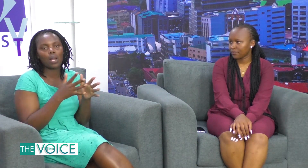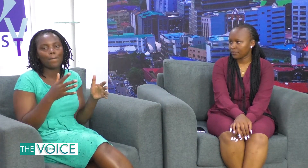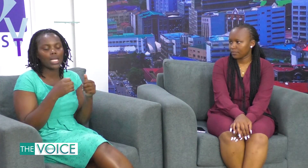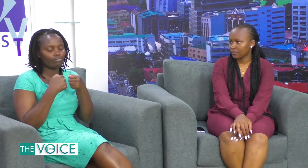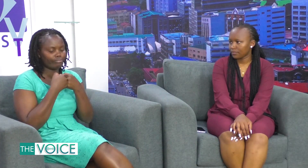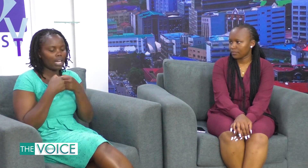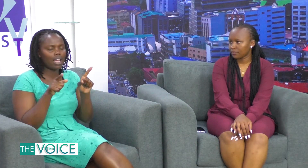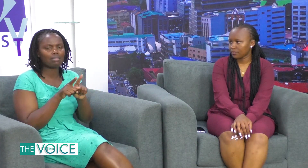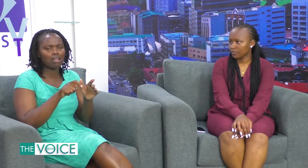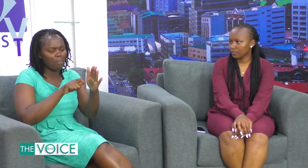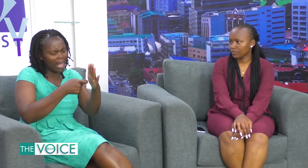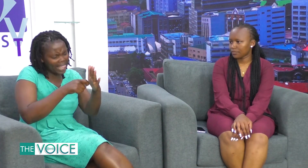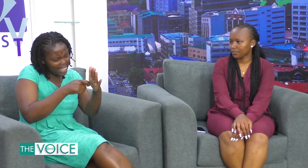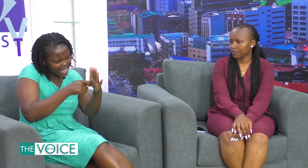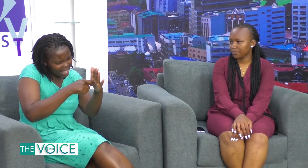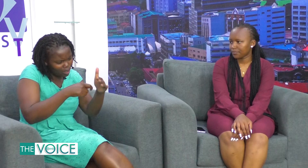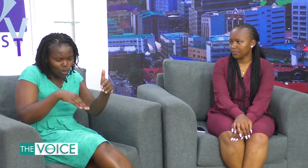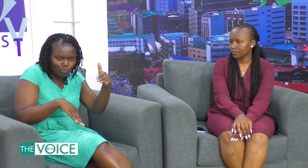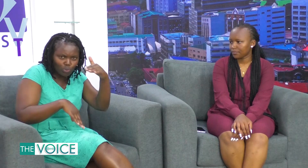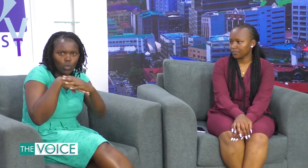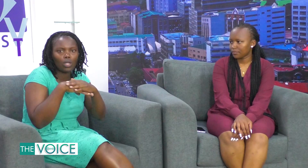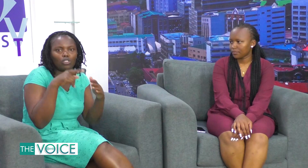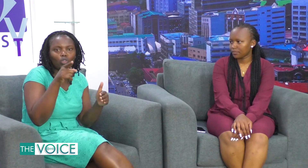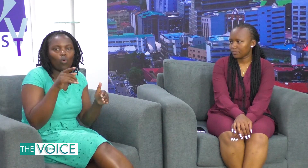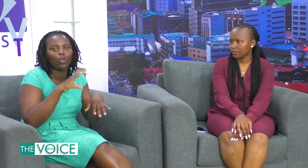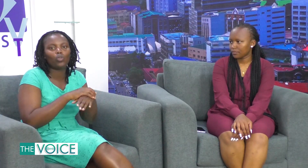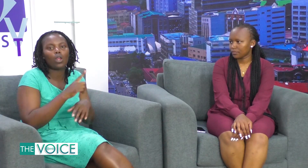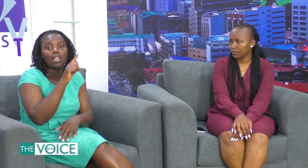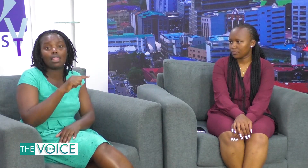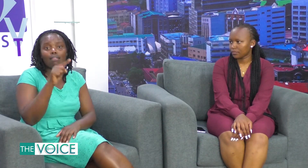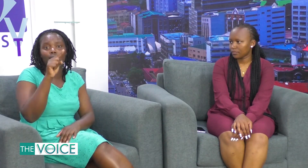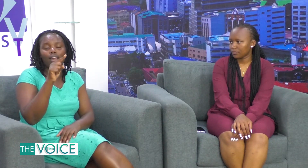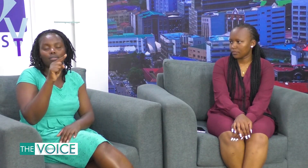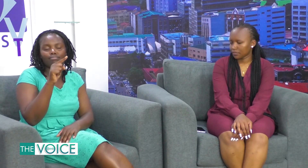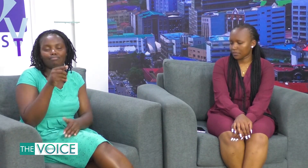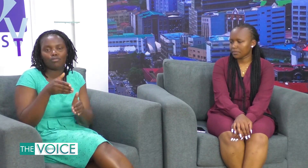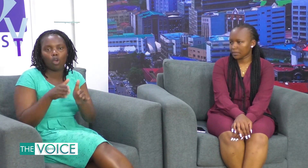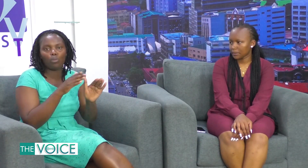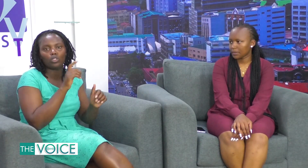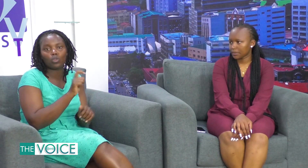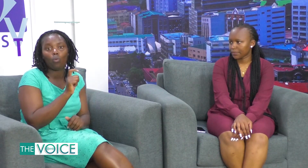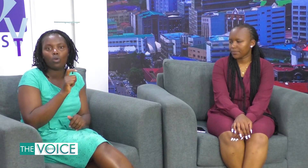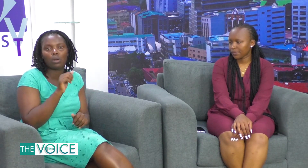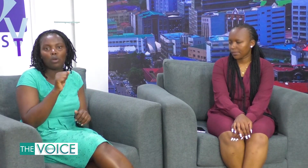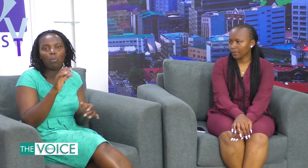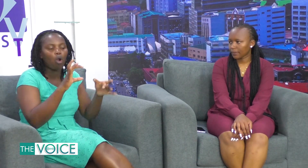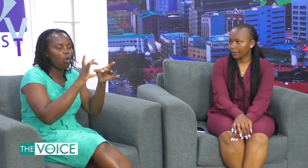sometimes it's hard to access information. That can be one big challenge. And it's the key to maybe to some limitations.